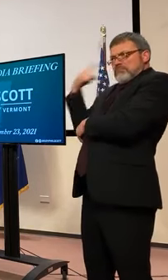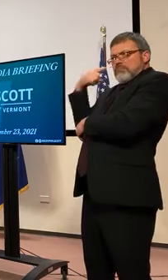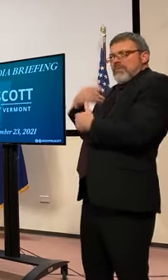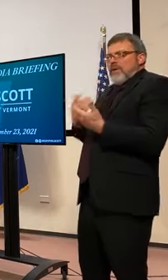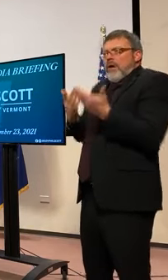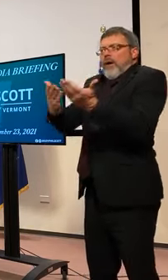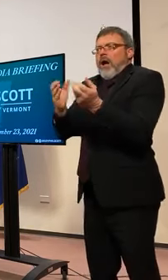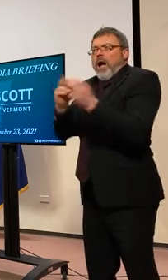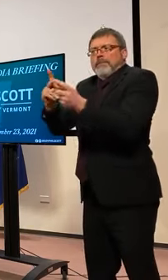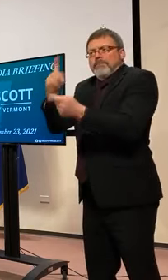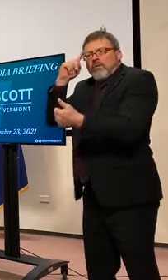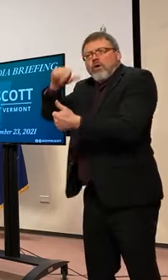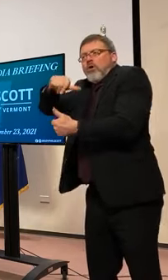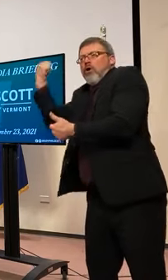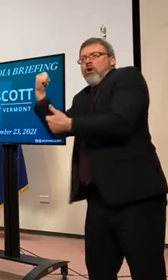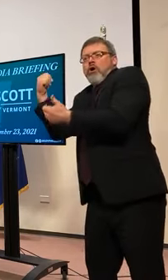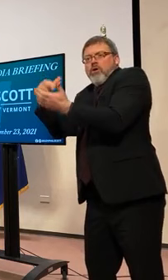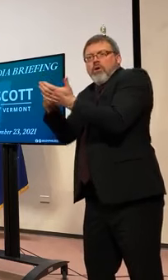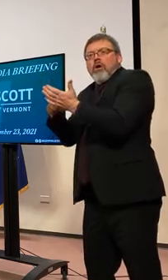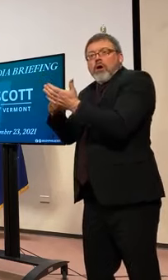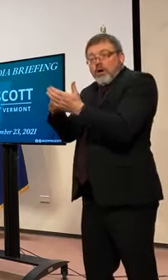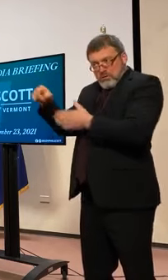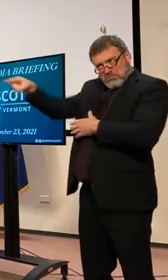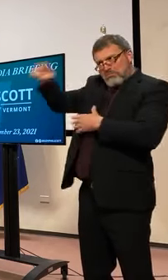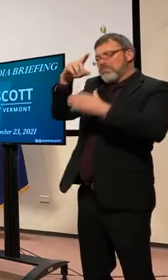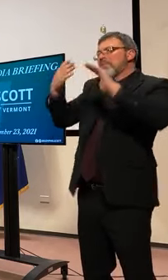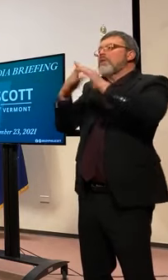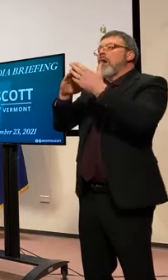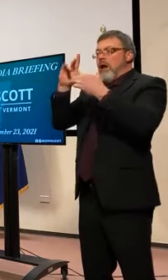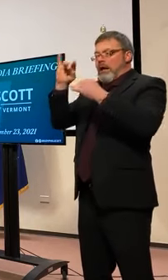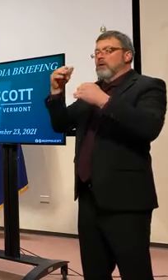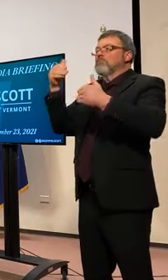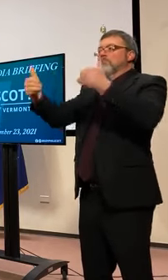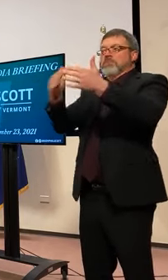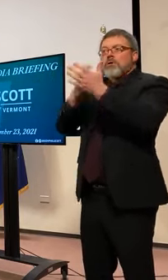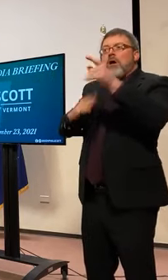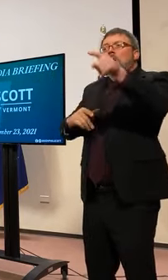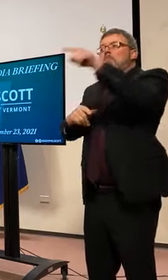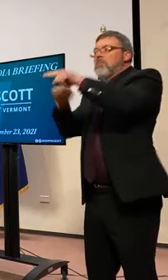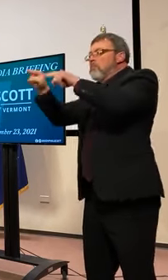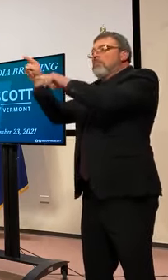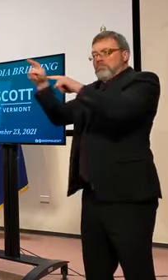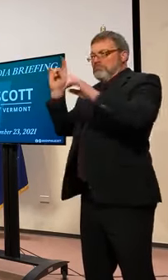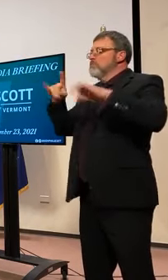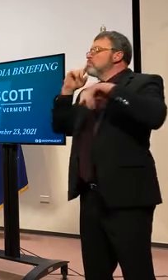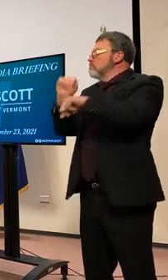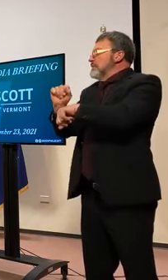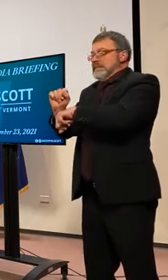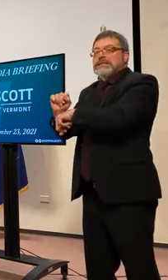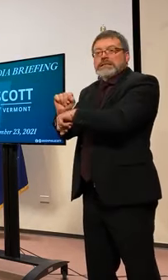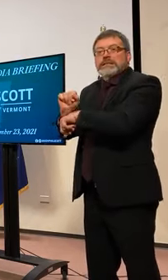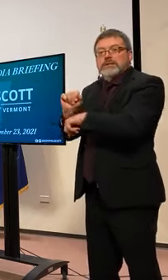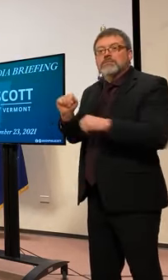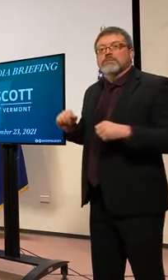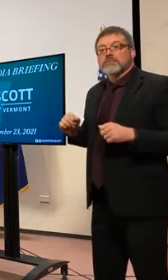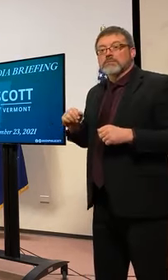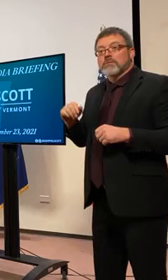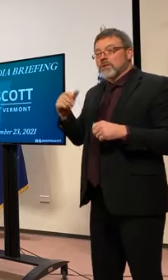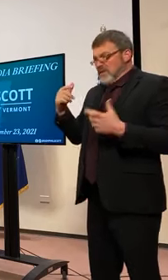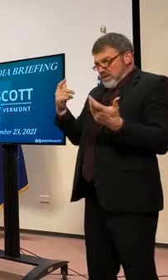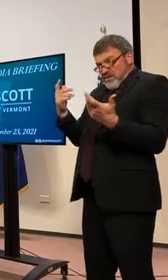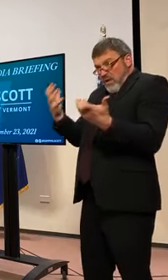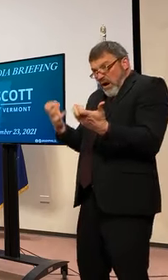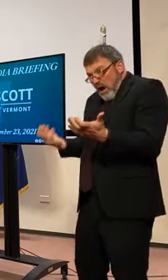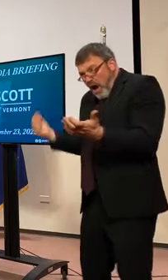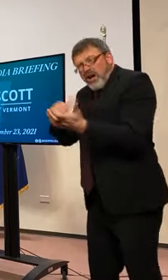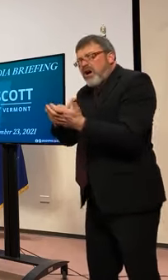any major issues arising. If they choose to again, it's their choice. If they don't want to,